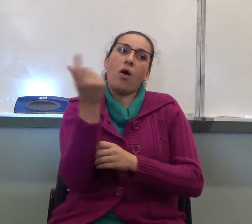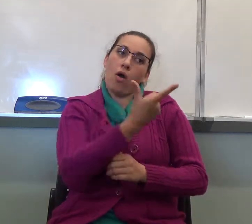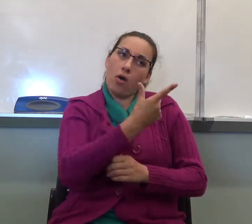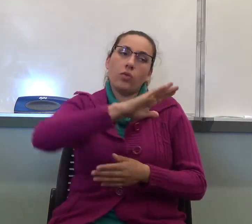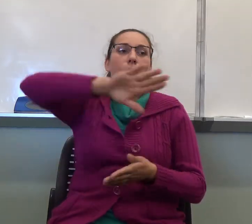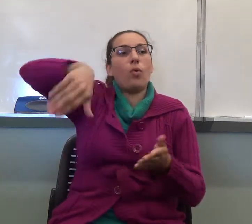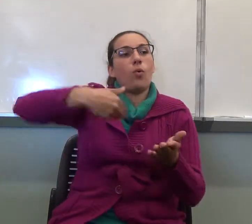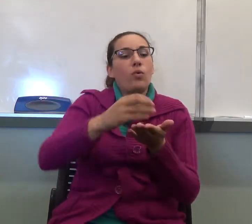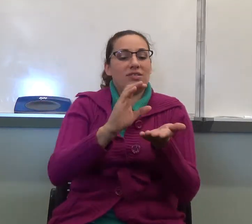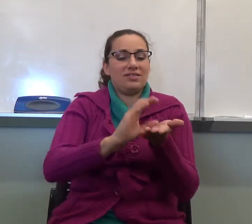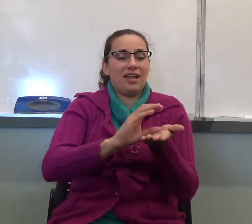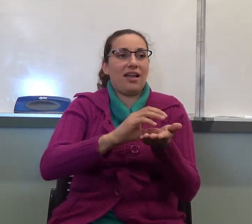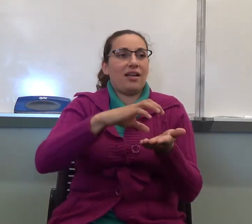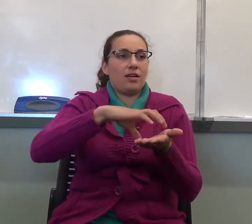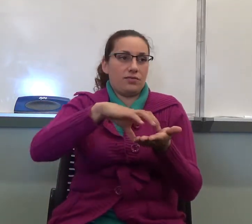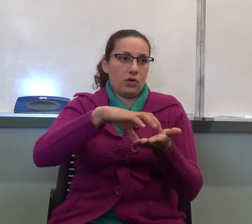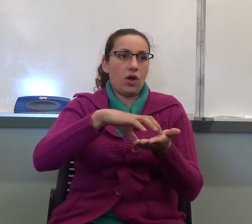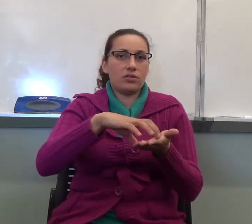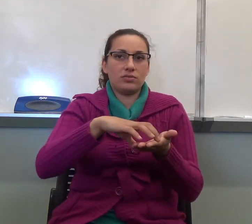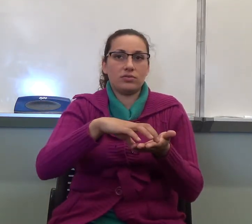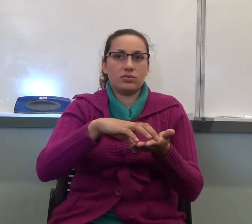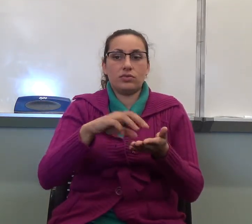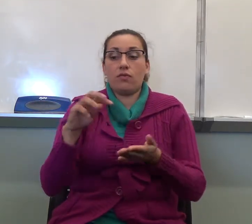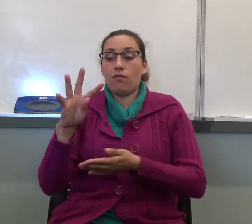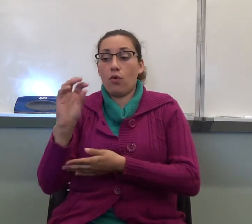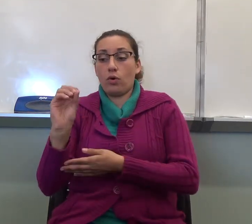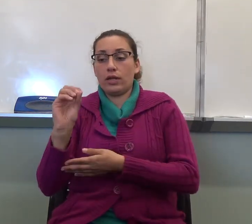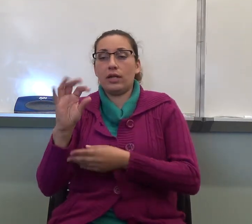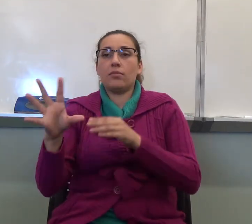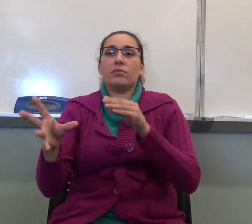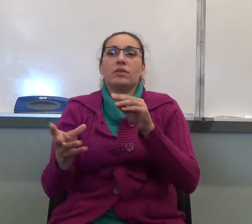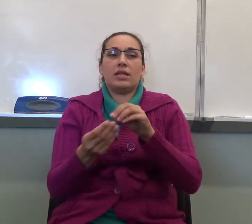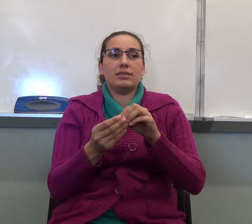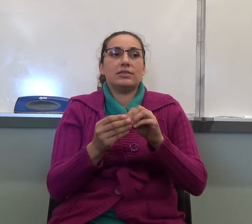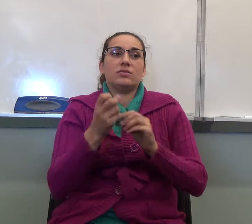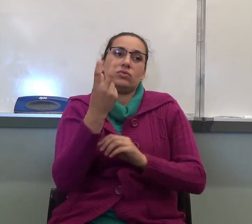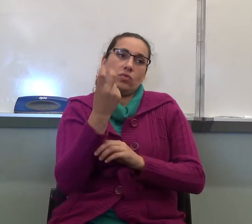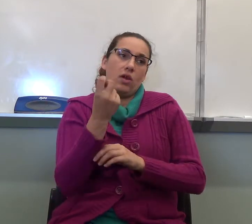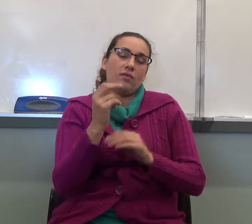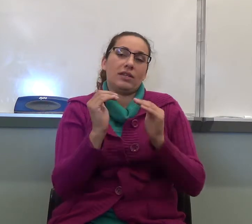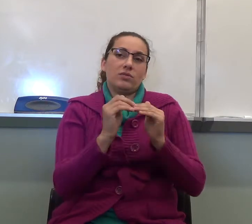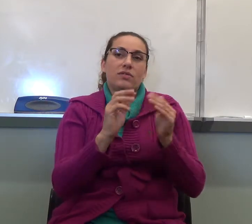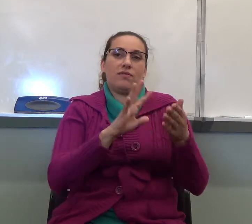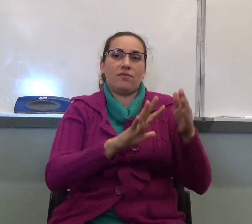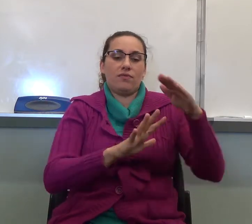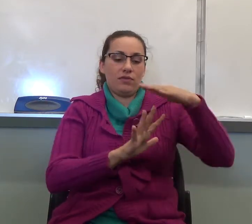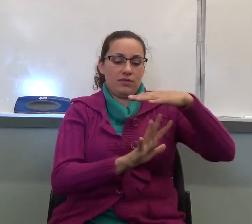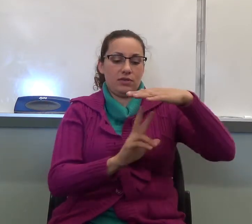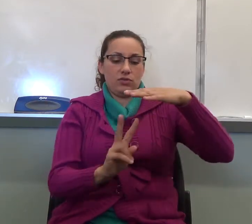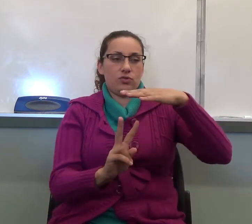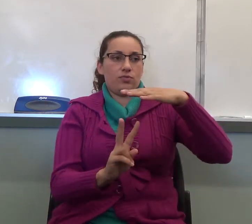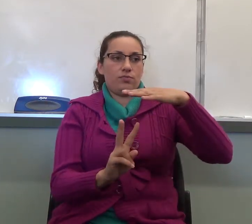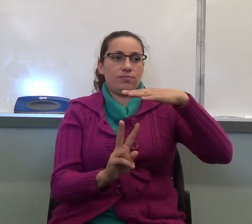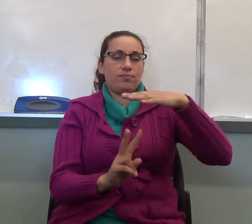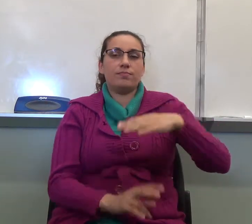the number cards are 40. So you have to add those 2 together to get 52 for the total sample space. So it's 12